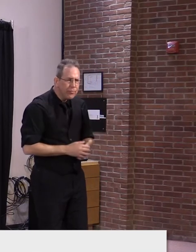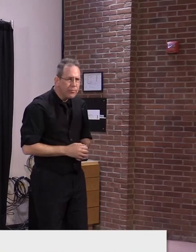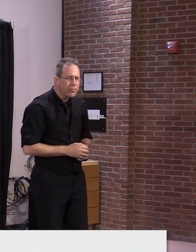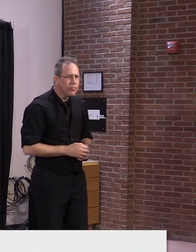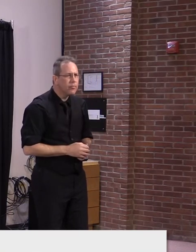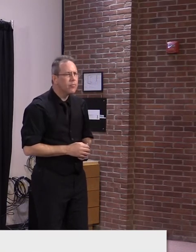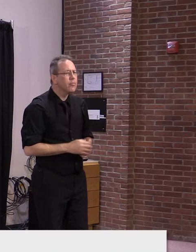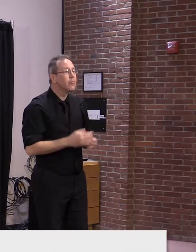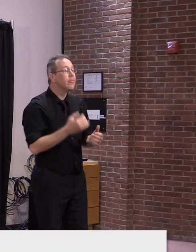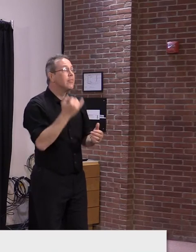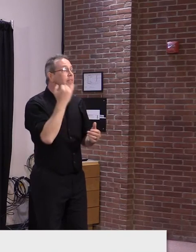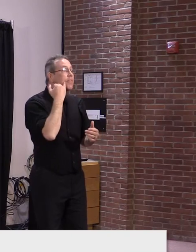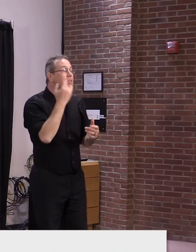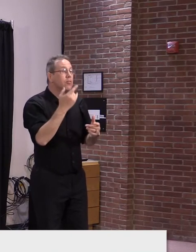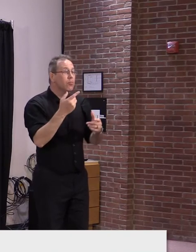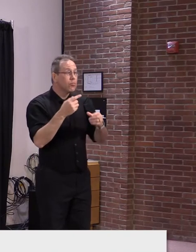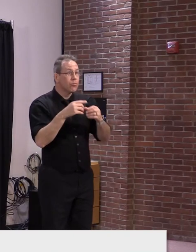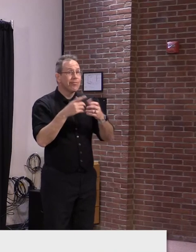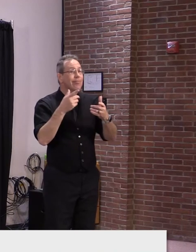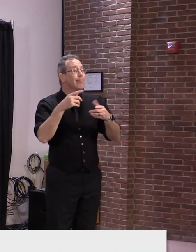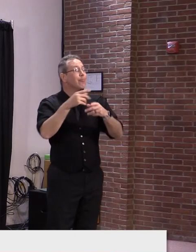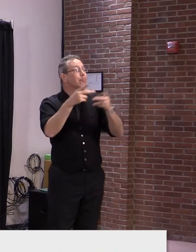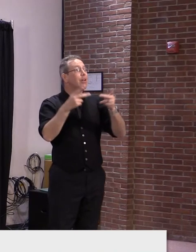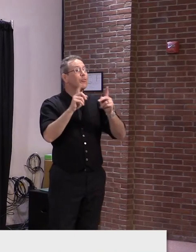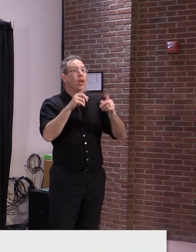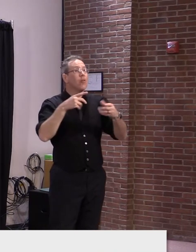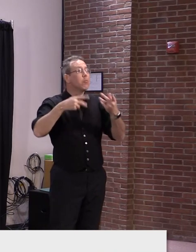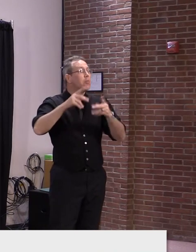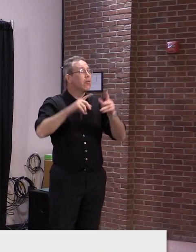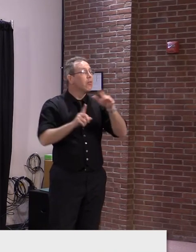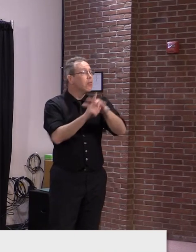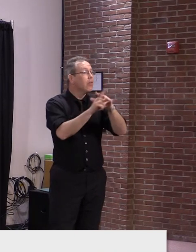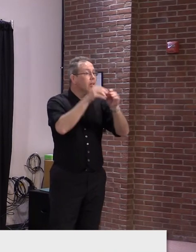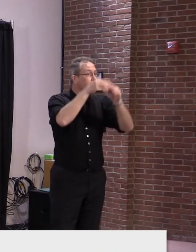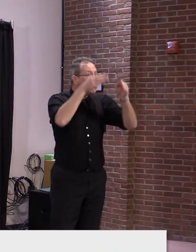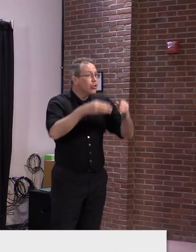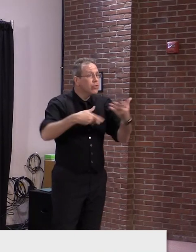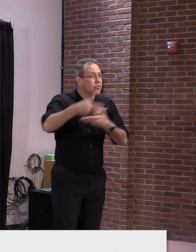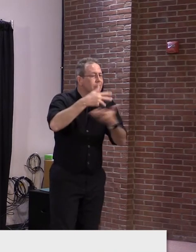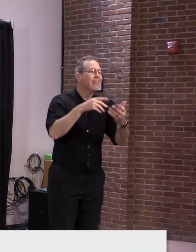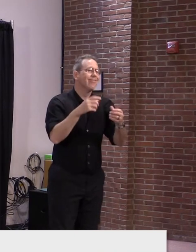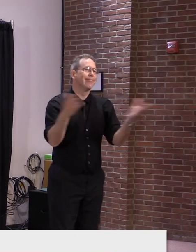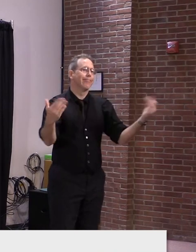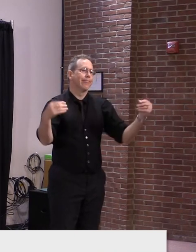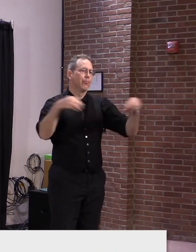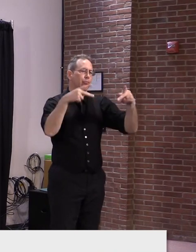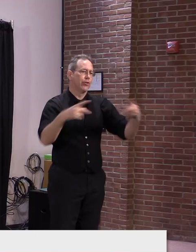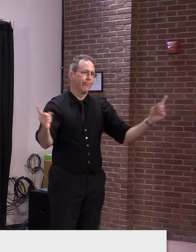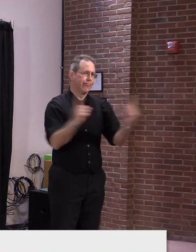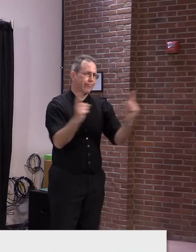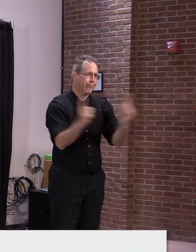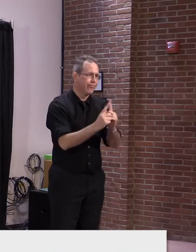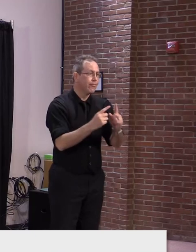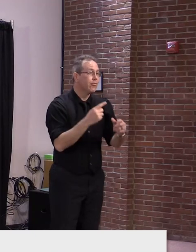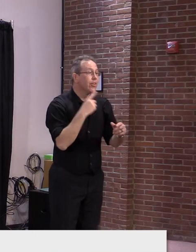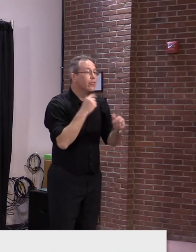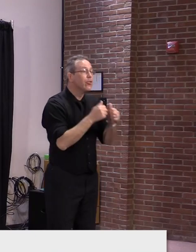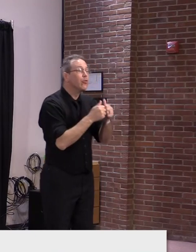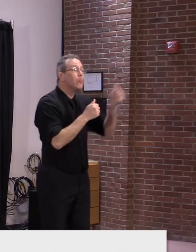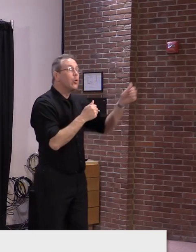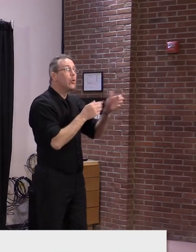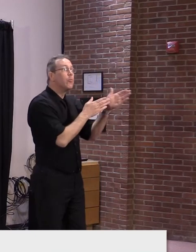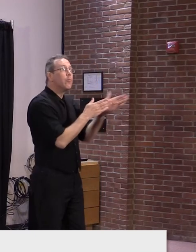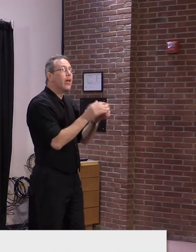is part of what it has been negotiated in many remote work plans. That being said, the remote work plans are different based